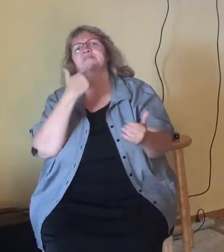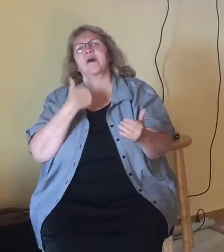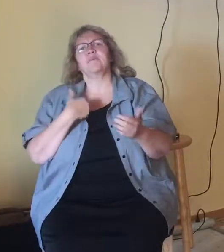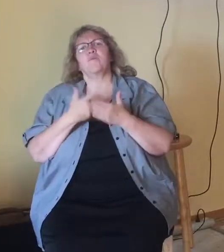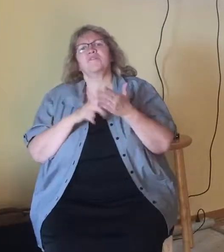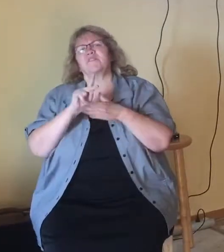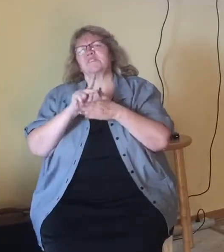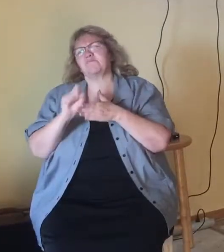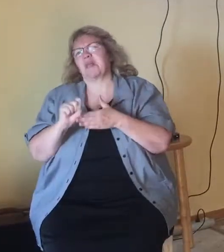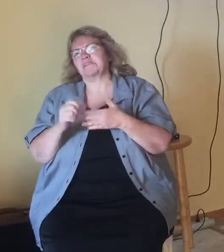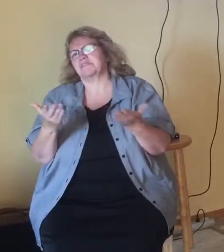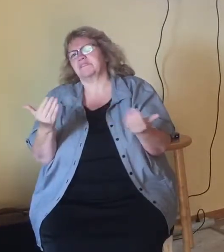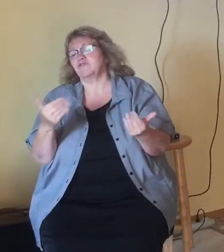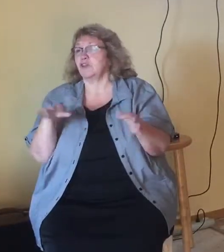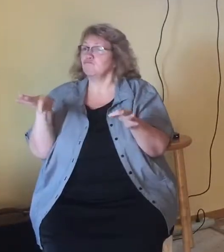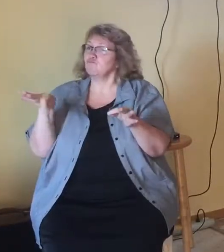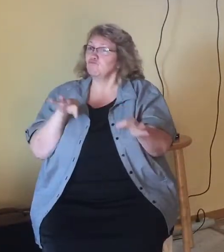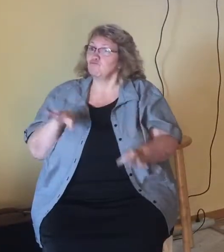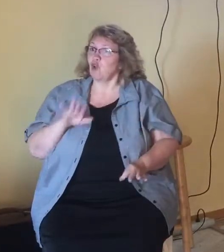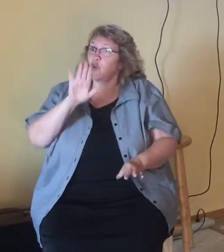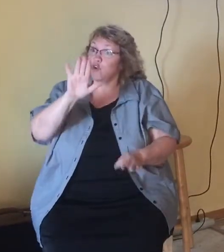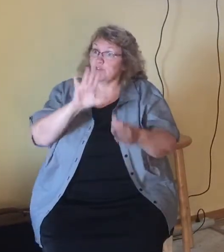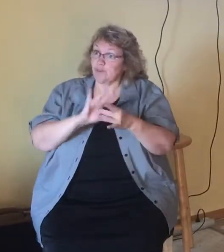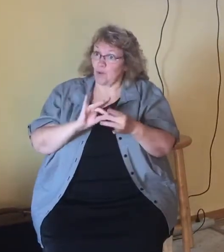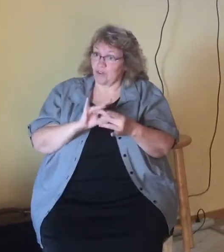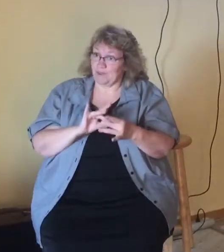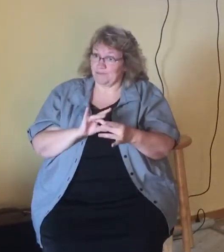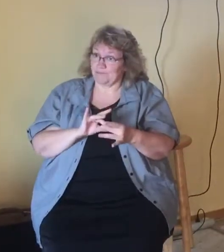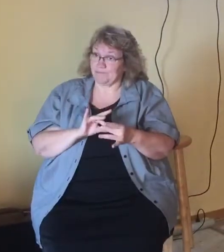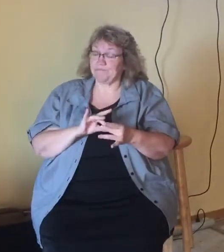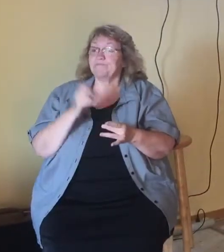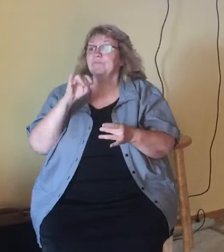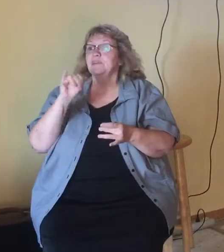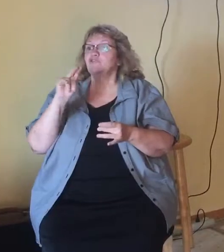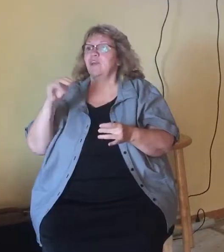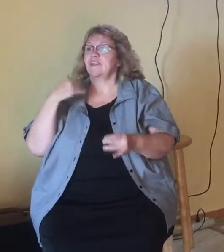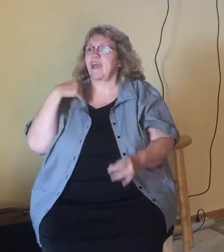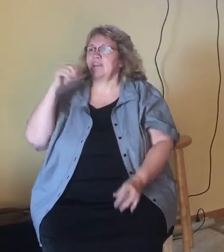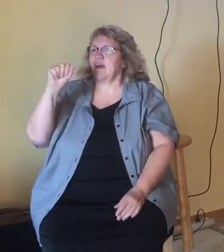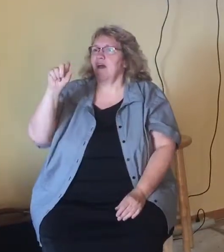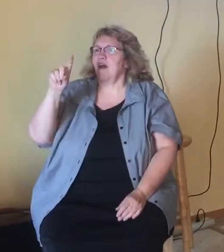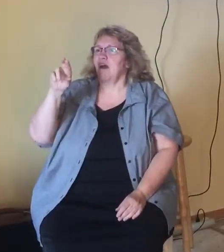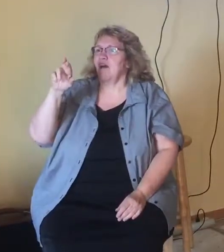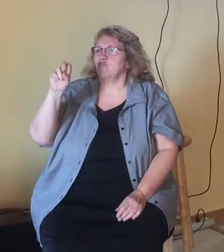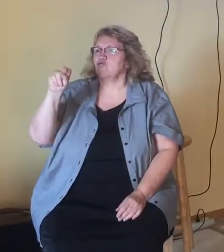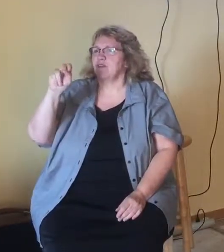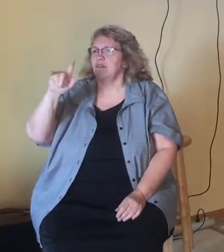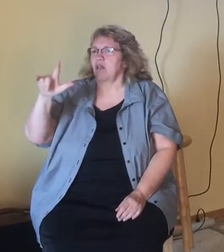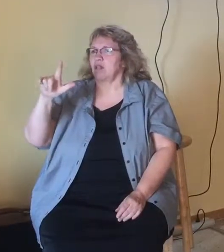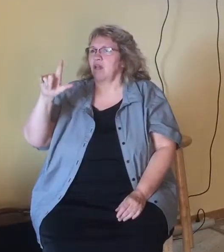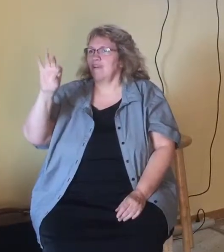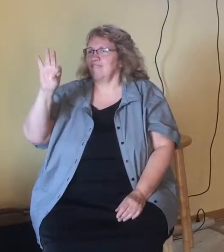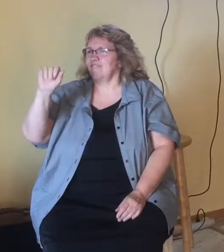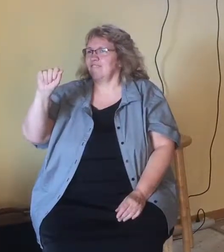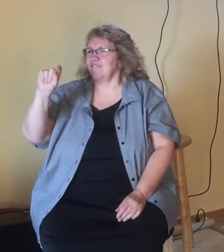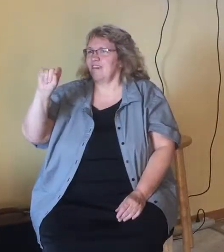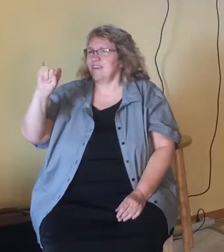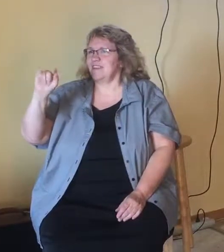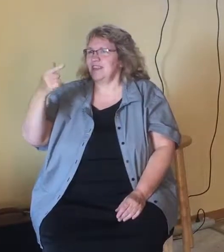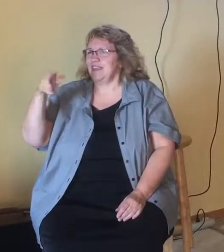this Plexus stuff? And she told me her story. So Jen had adrenal fatigue and near adrenal failure. She had been